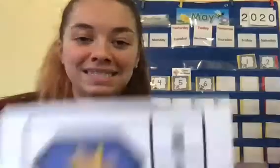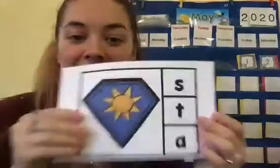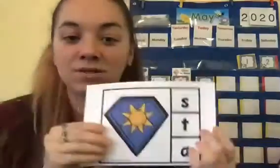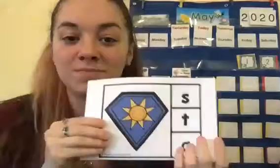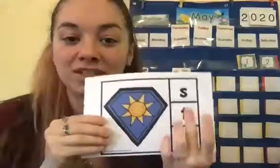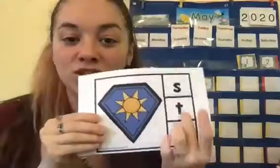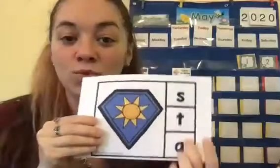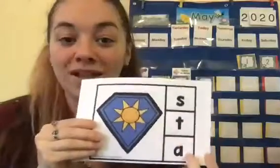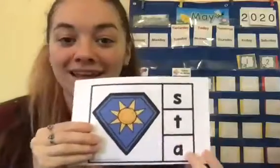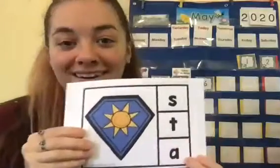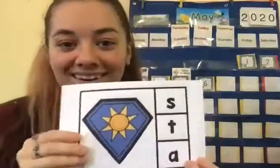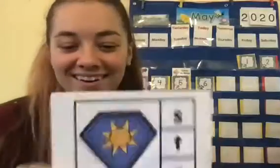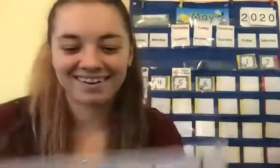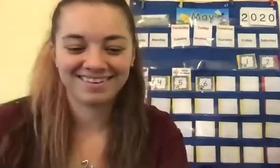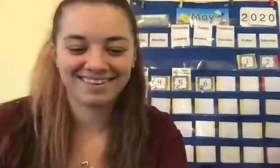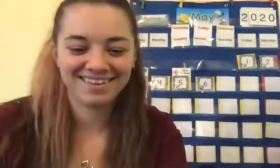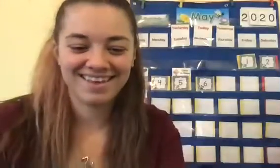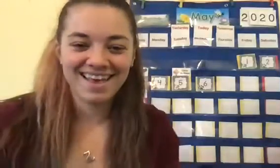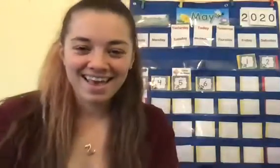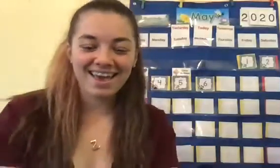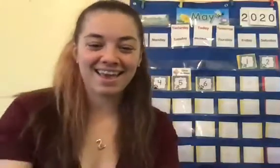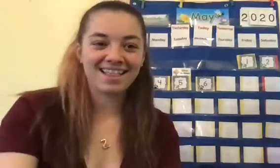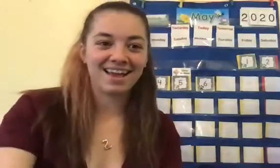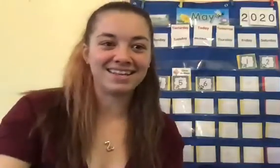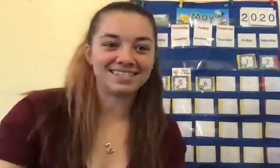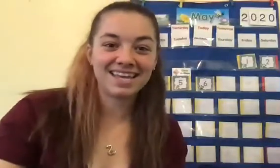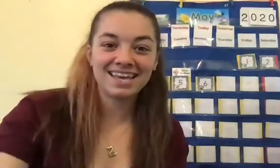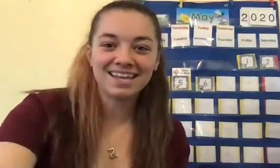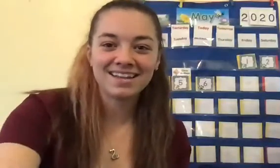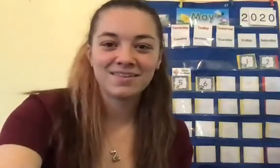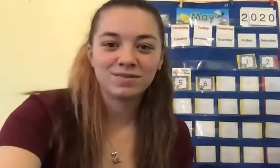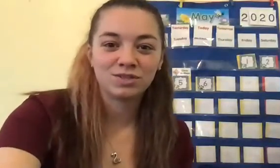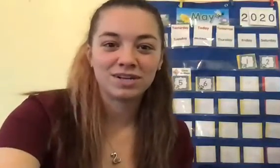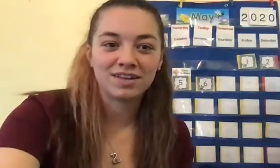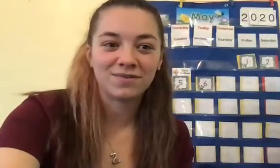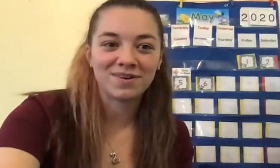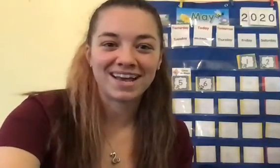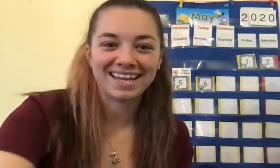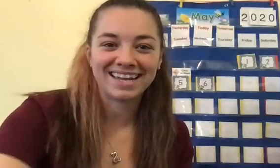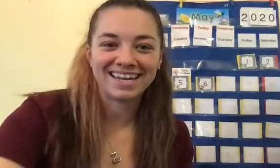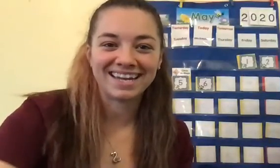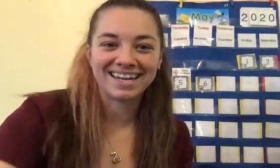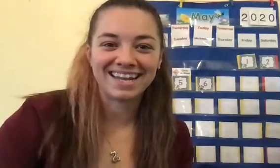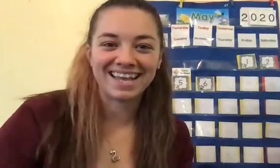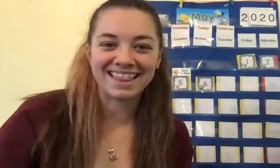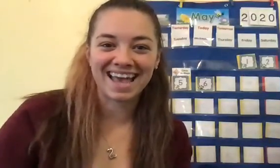sounds match to what letter. And that is it. Street, if you want to go ahead and end that.